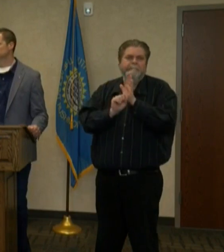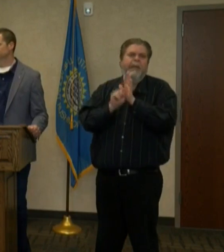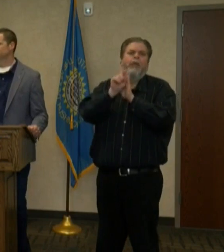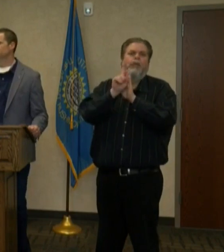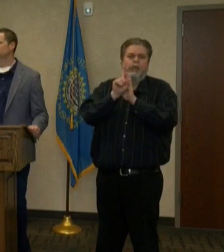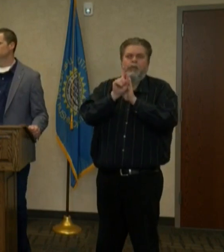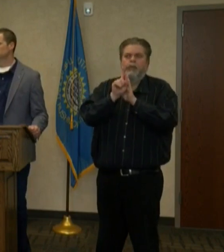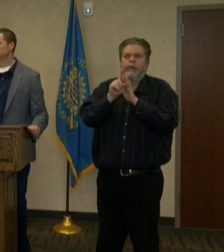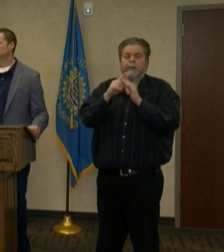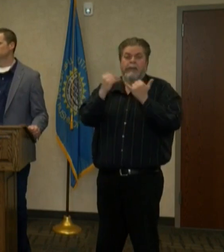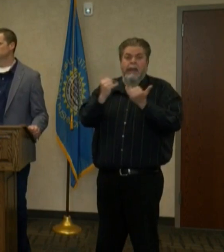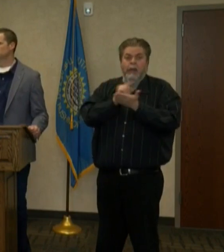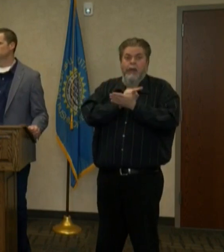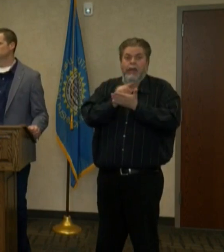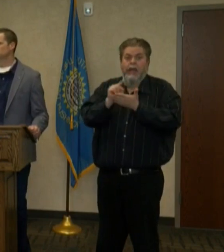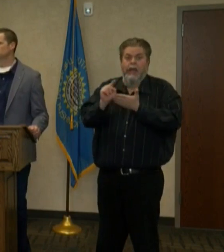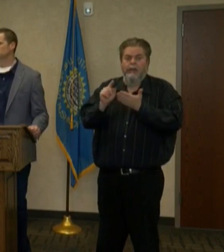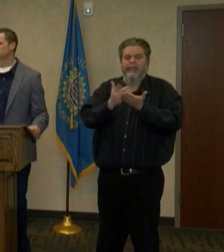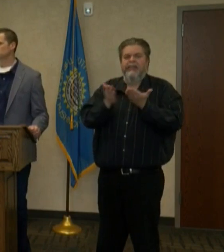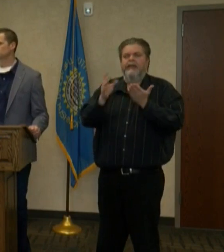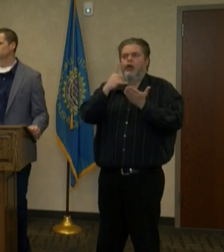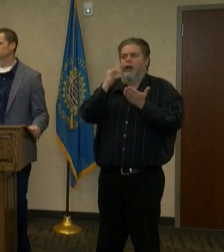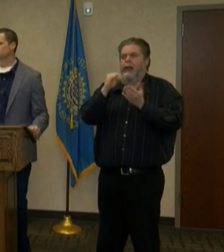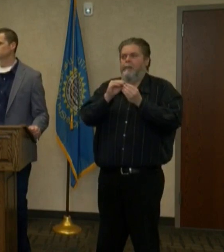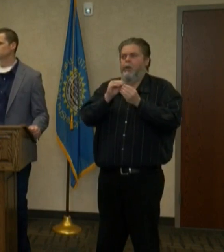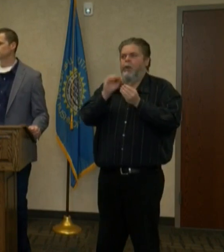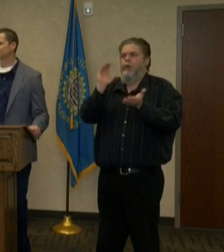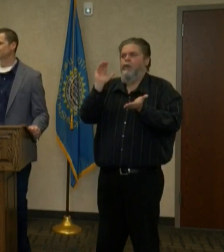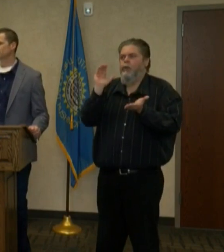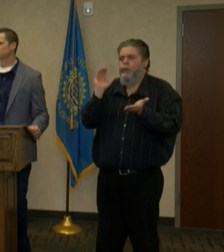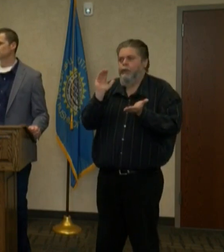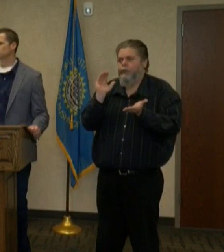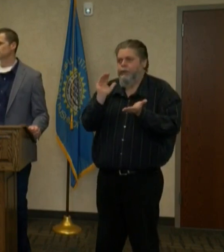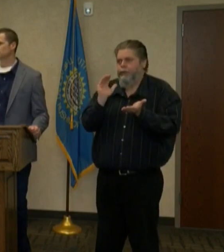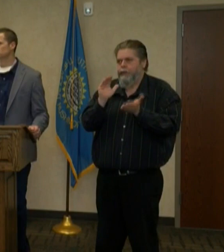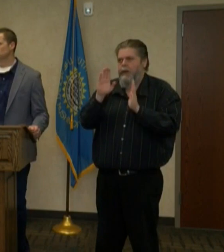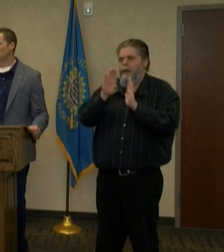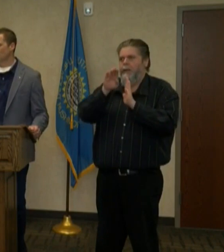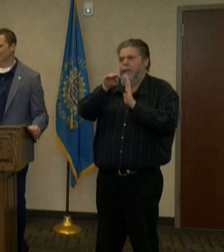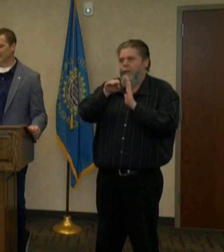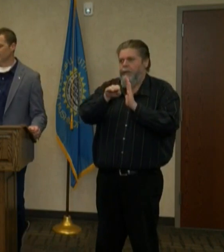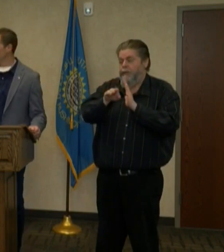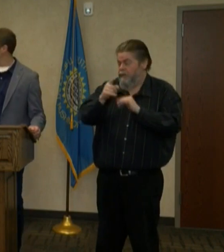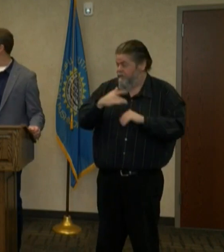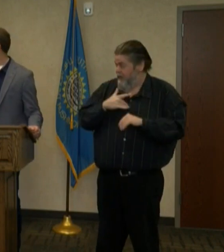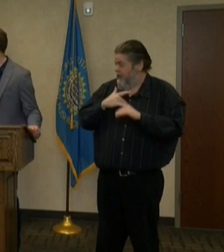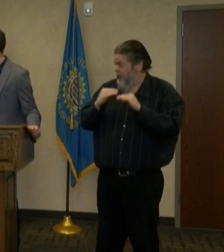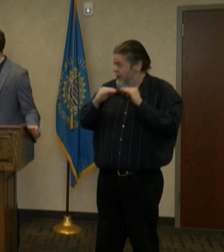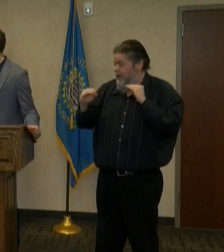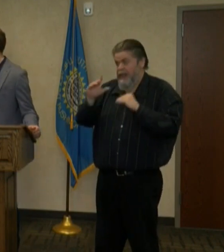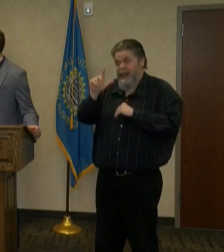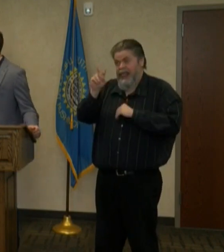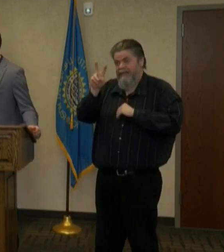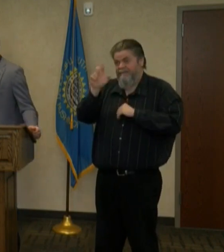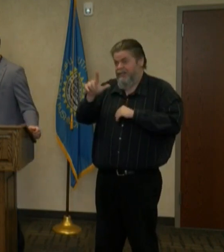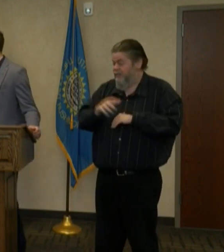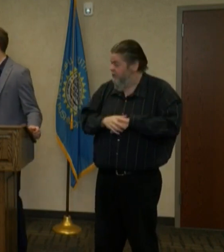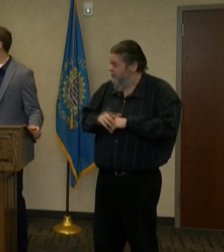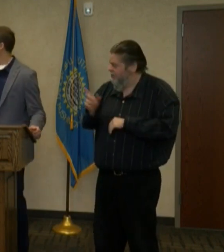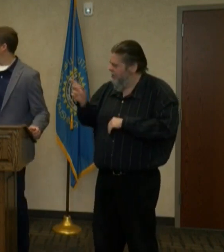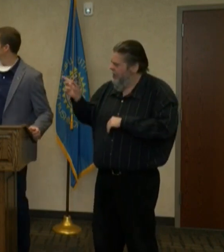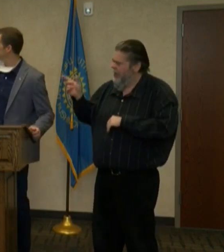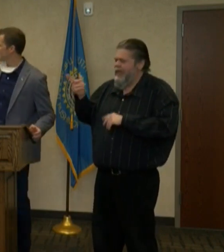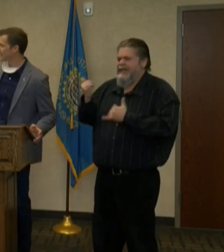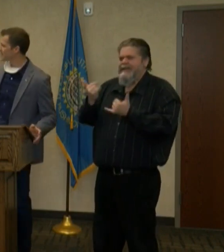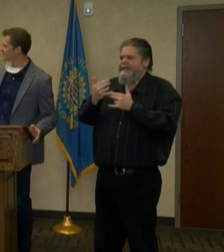that it's been a week, and things have kind of, do you think things have kind of leveled off at this point? Yeah, the question is this a level off? You know, this